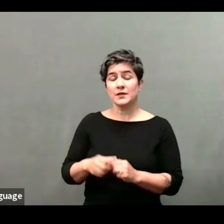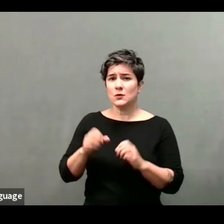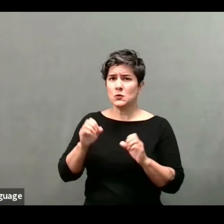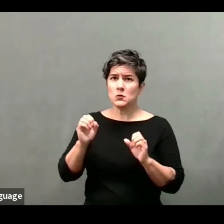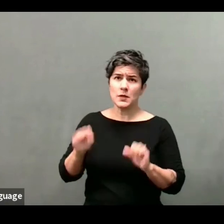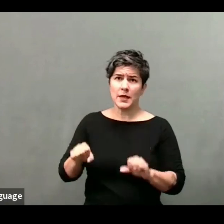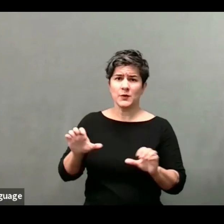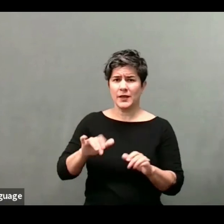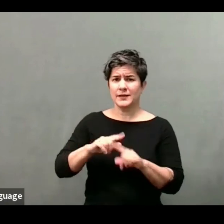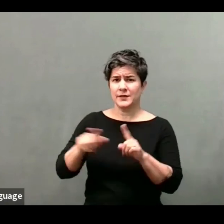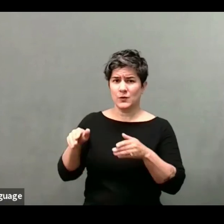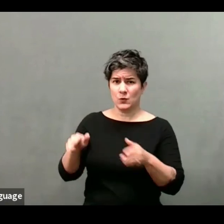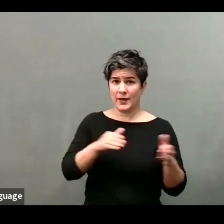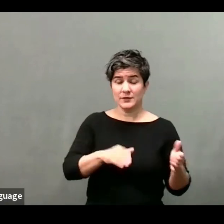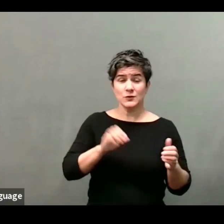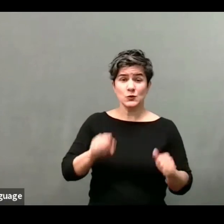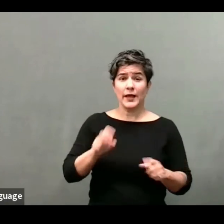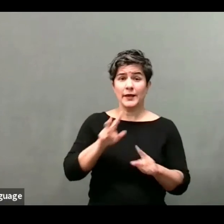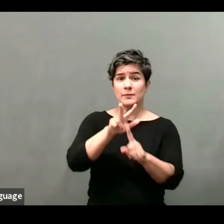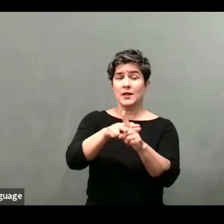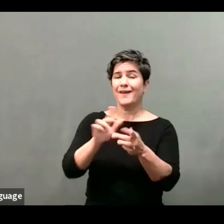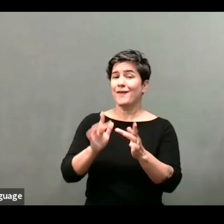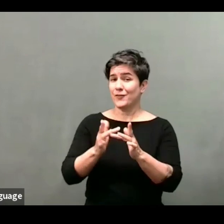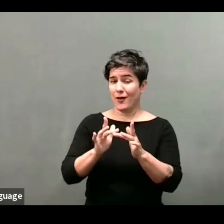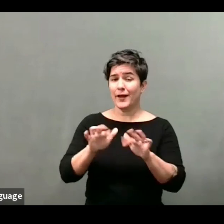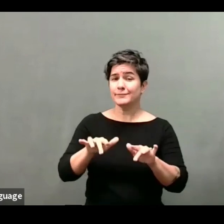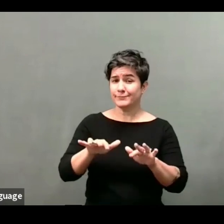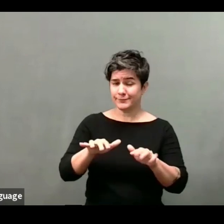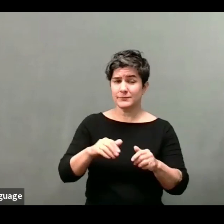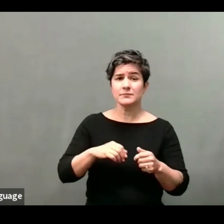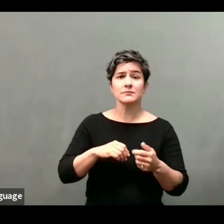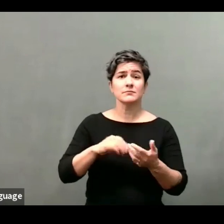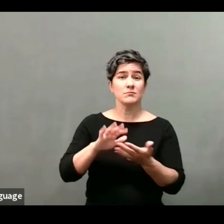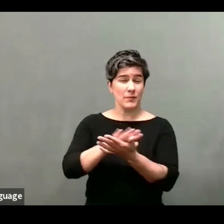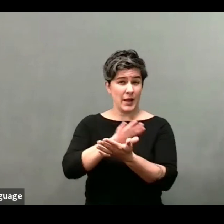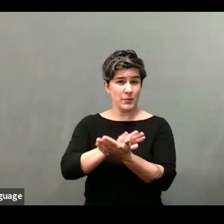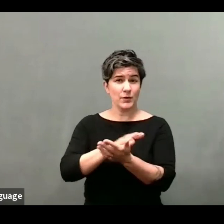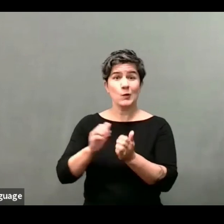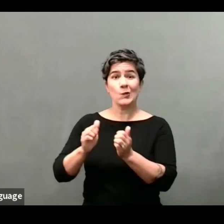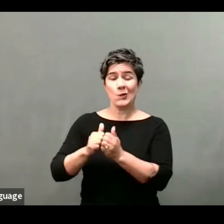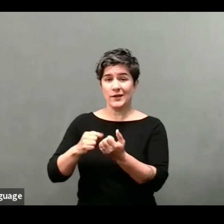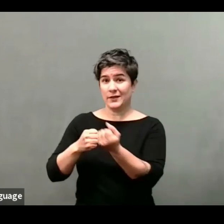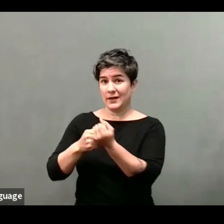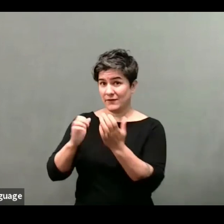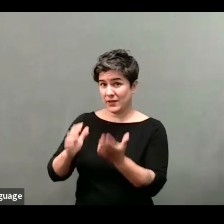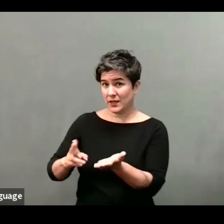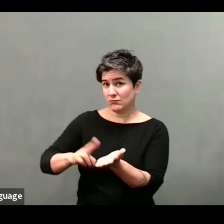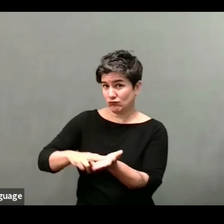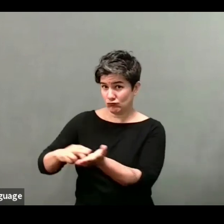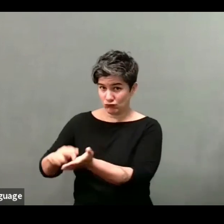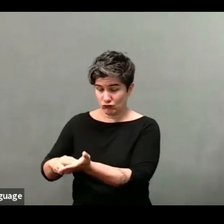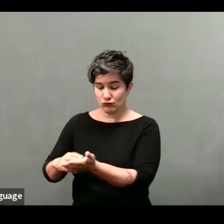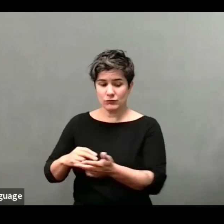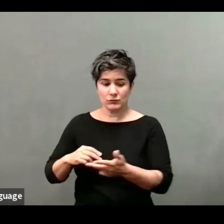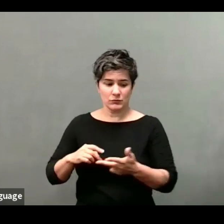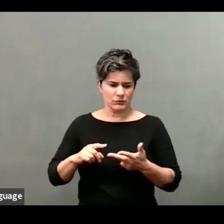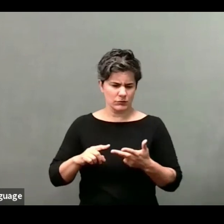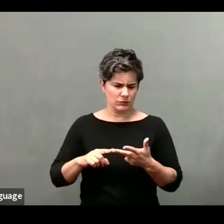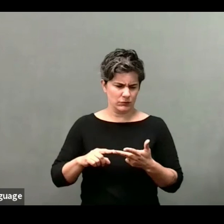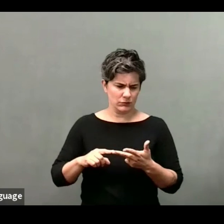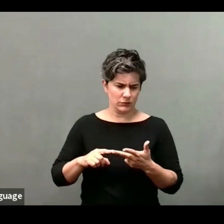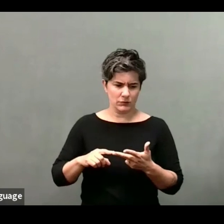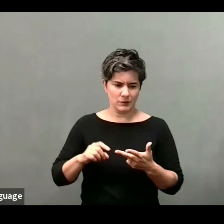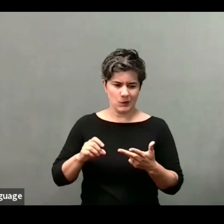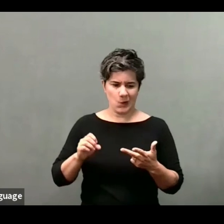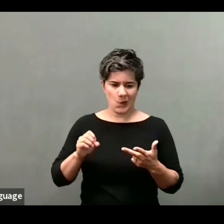of ways. You can actually apply for it online. You can apply for it on paper with an advocate, and then you